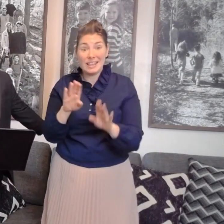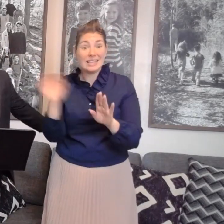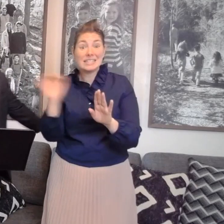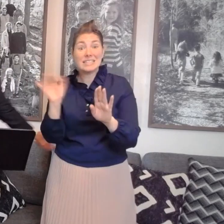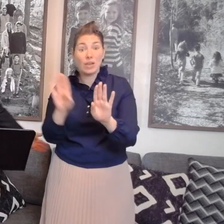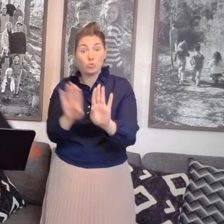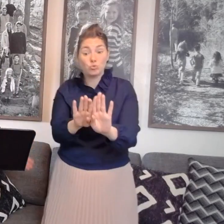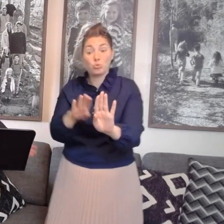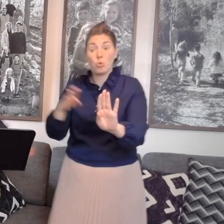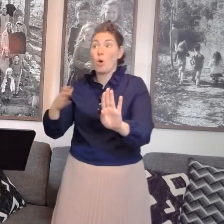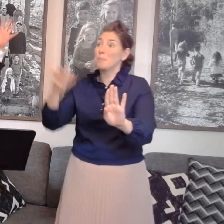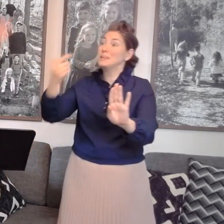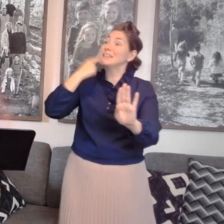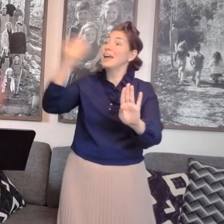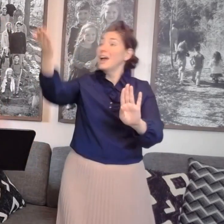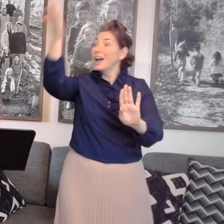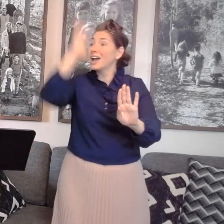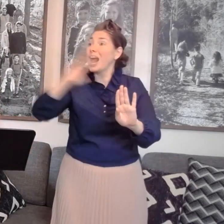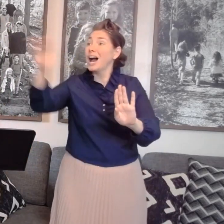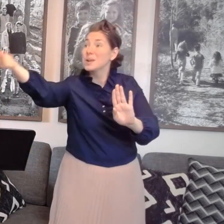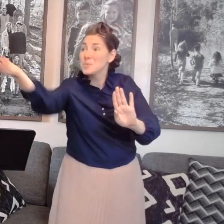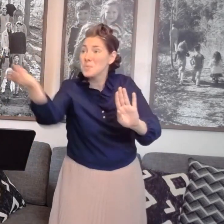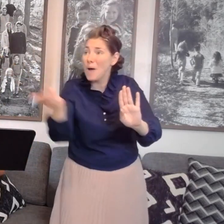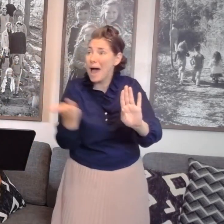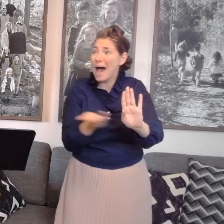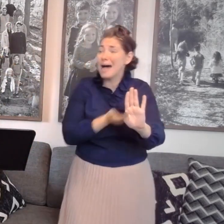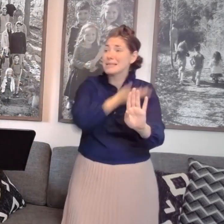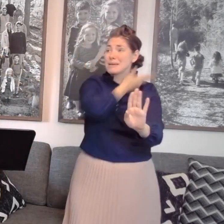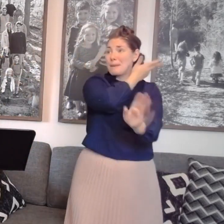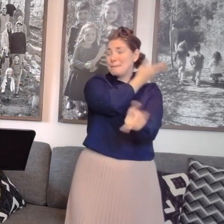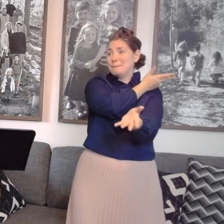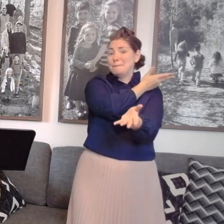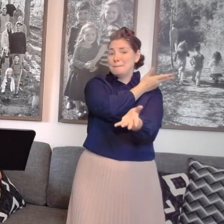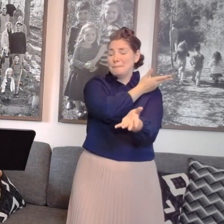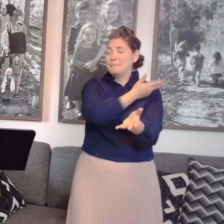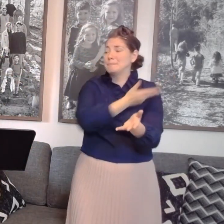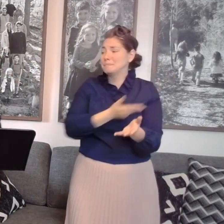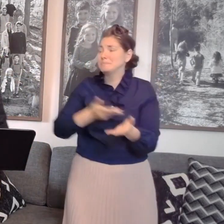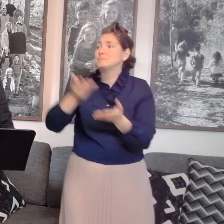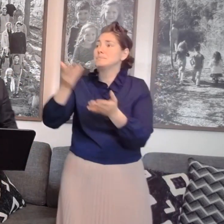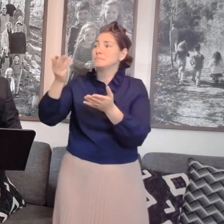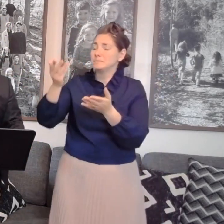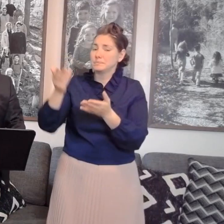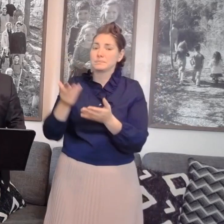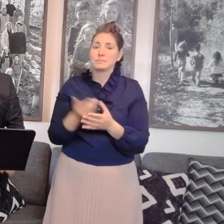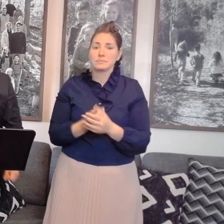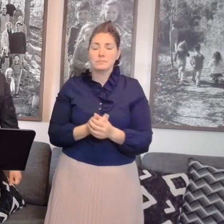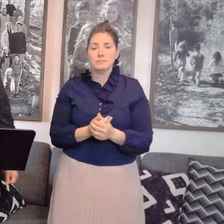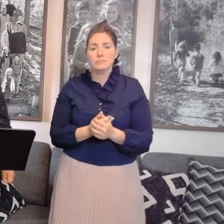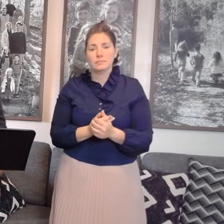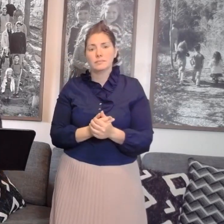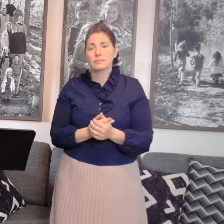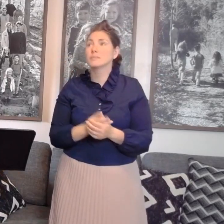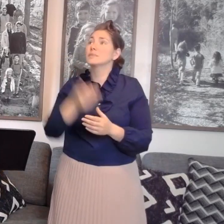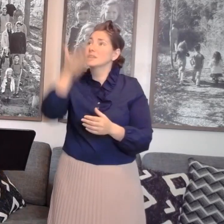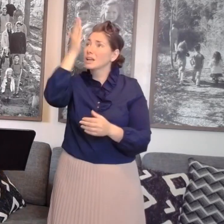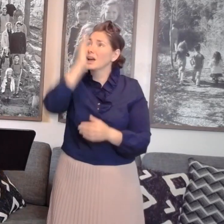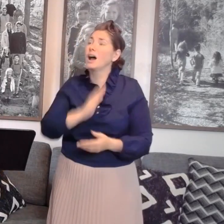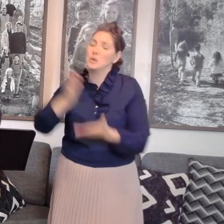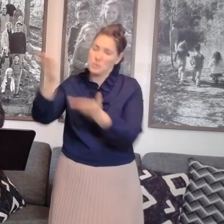and saying, God, you're welcome. Yes. Amen. Amen. You're